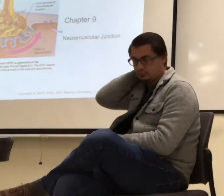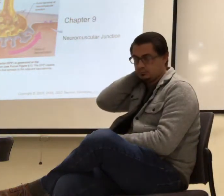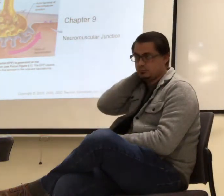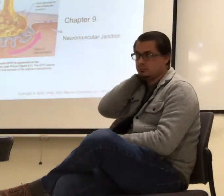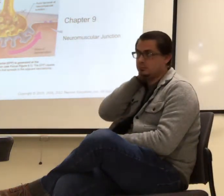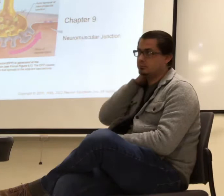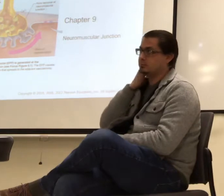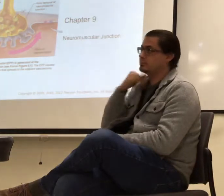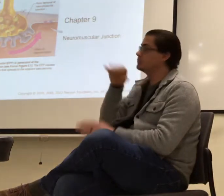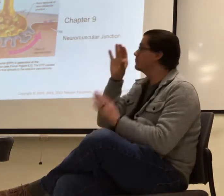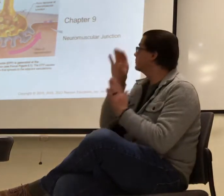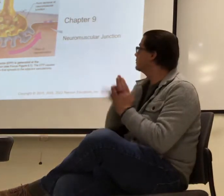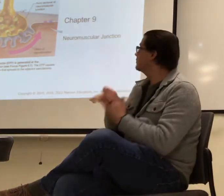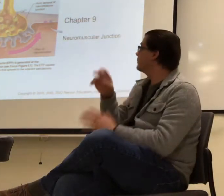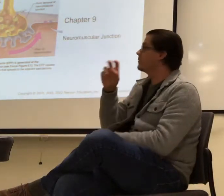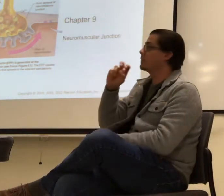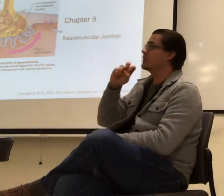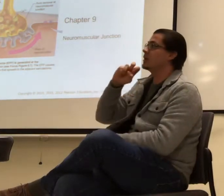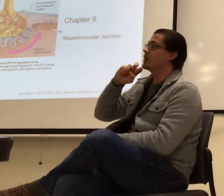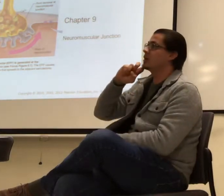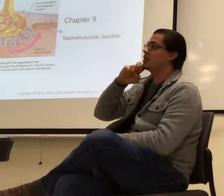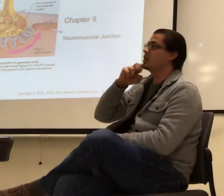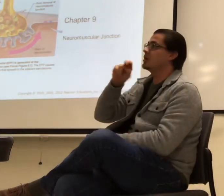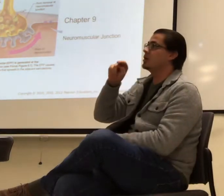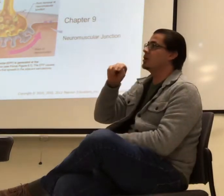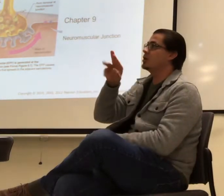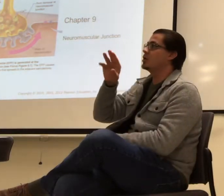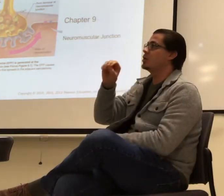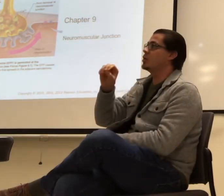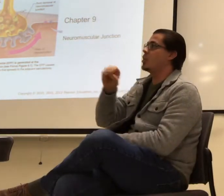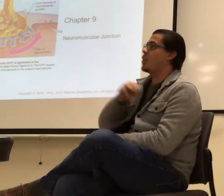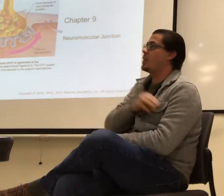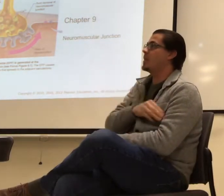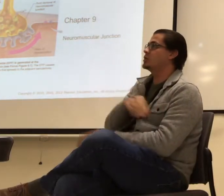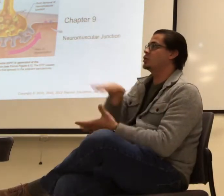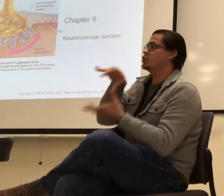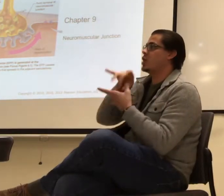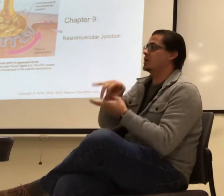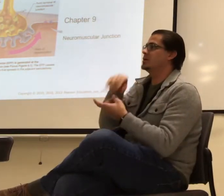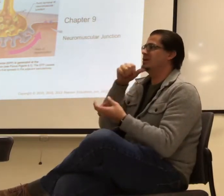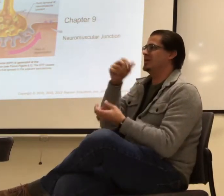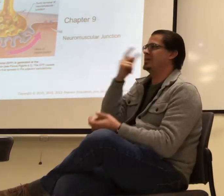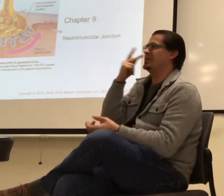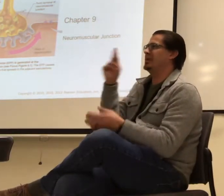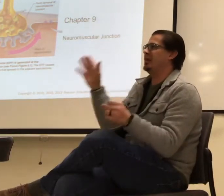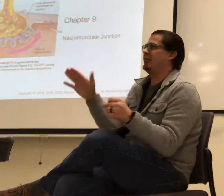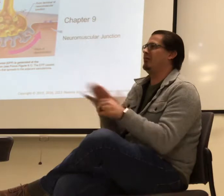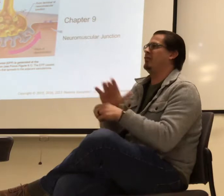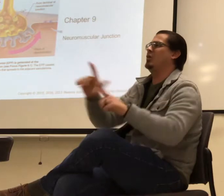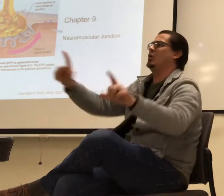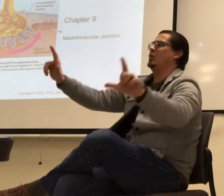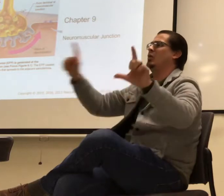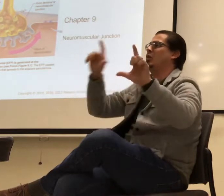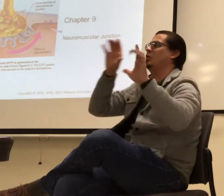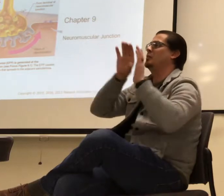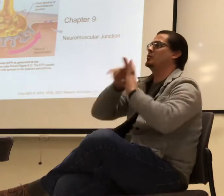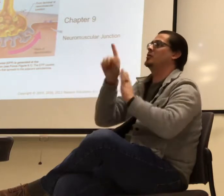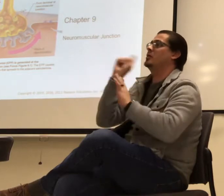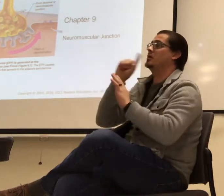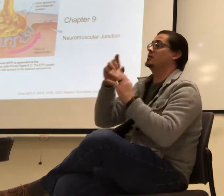So the picture you see of the neuromuscular junction is a good one, but you're not seeing the whole picture. This cell is a motor